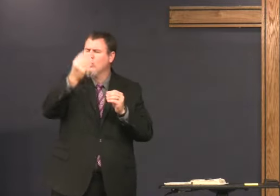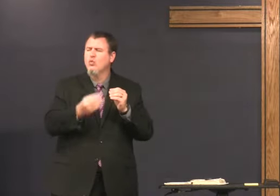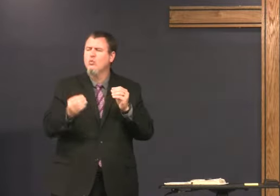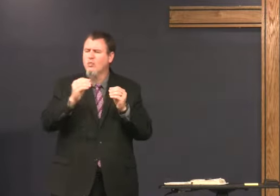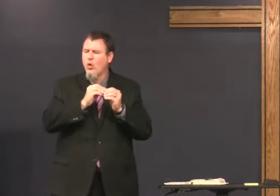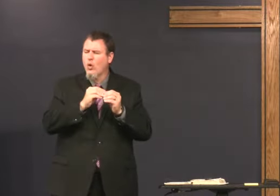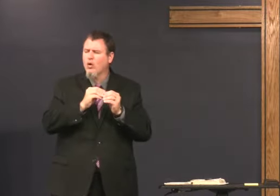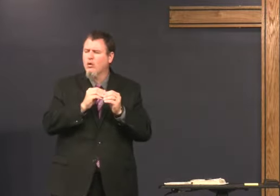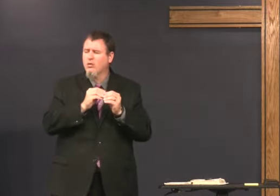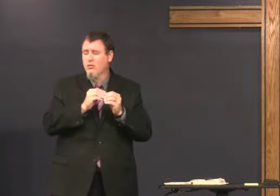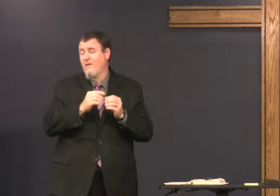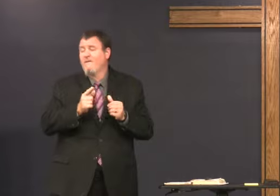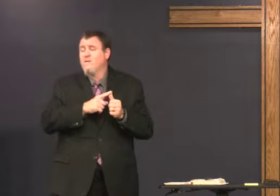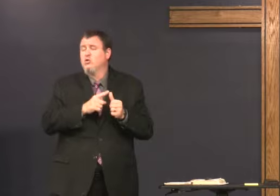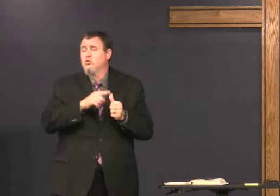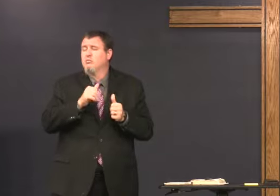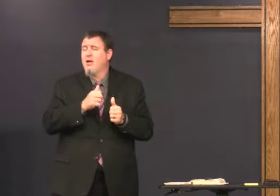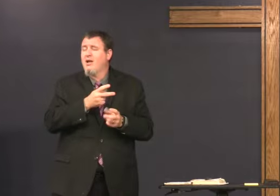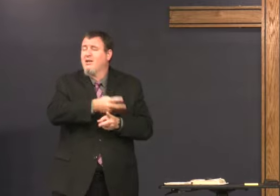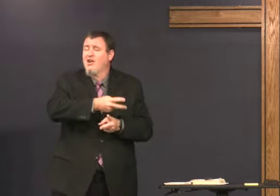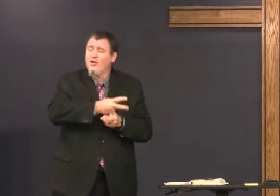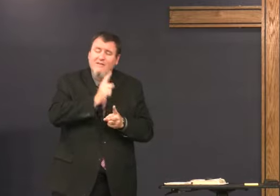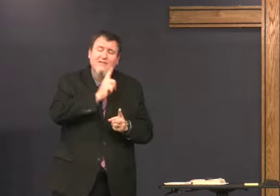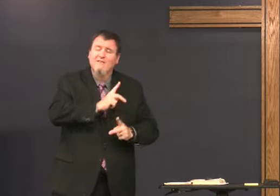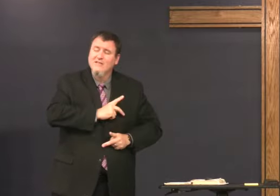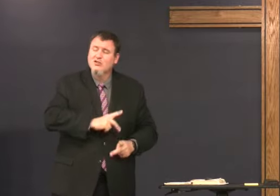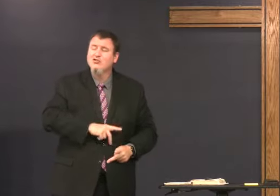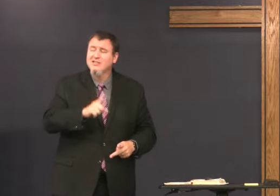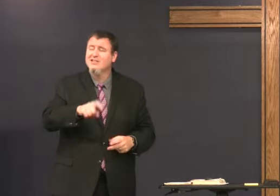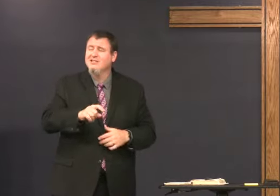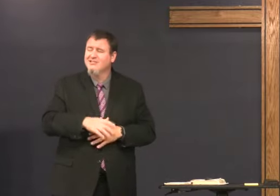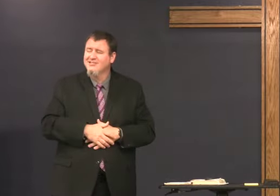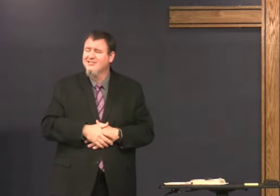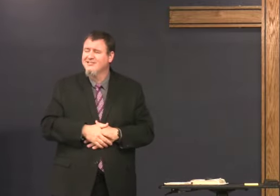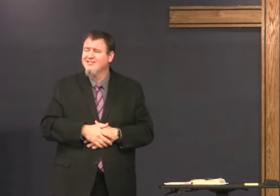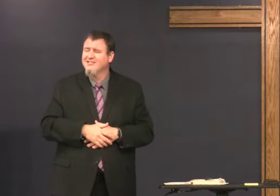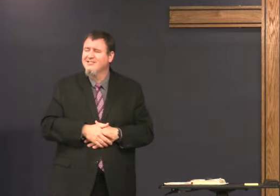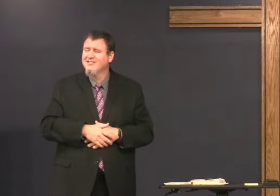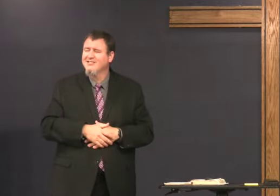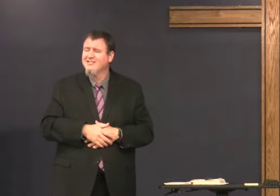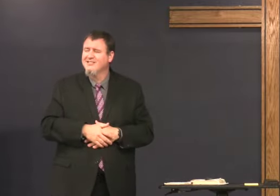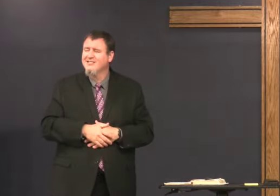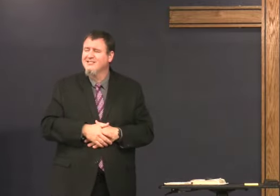you more throughout this, and you take care of the physical needs.